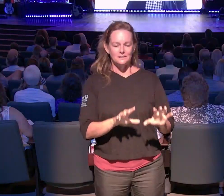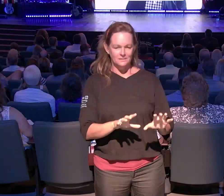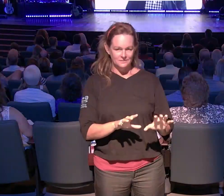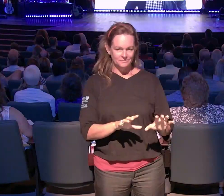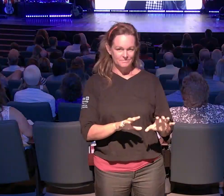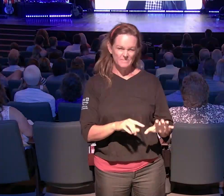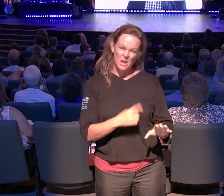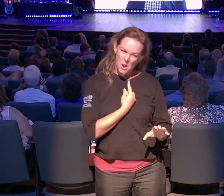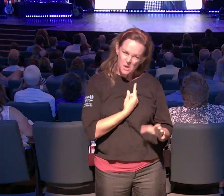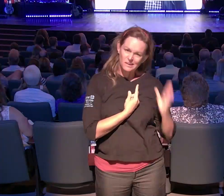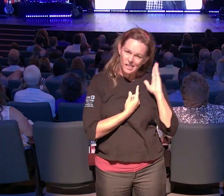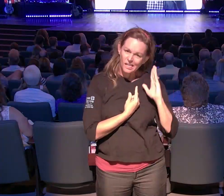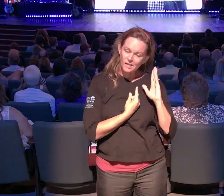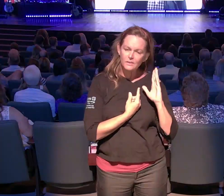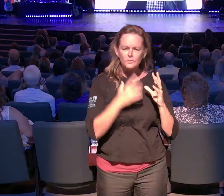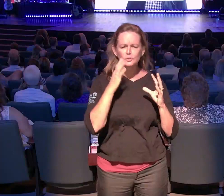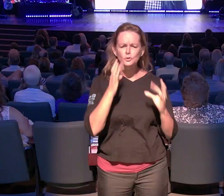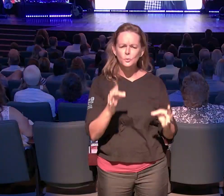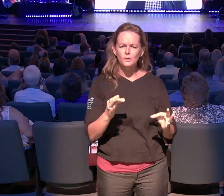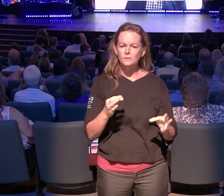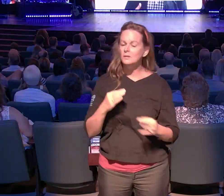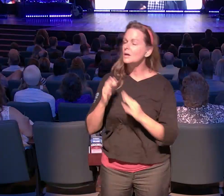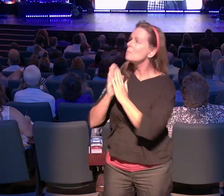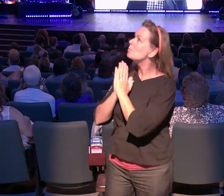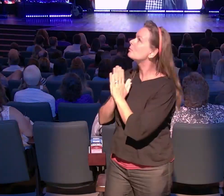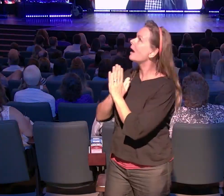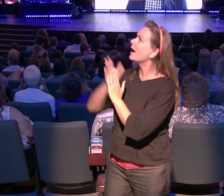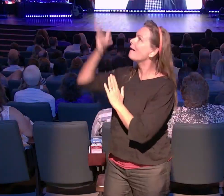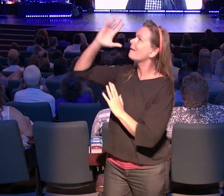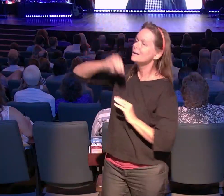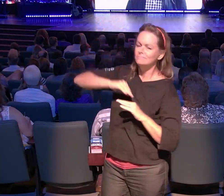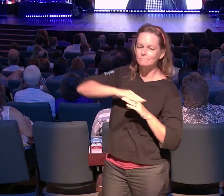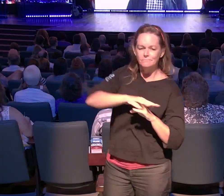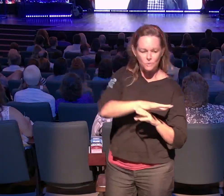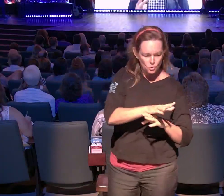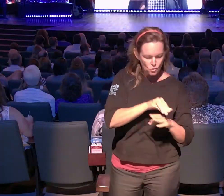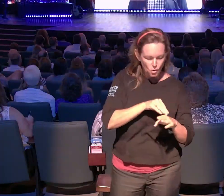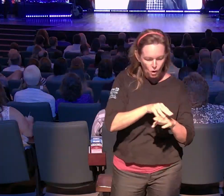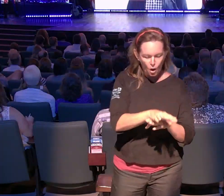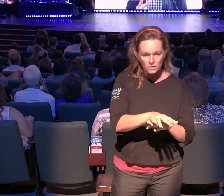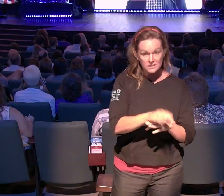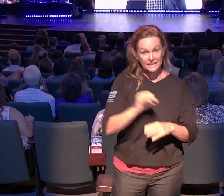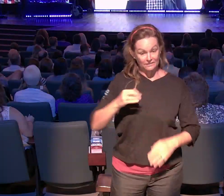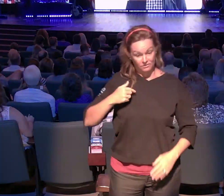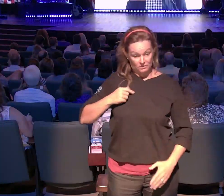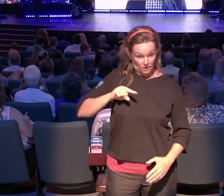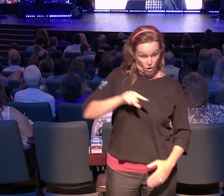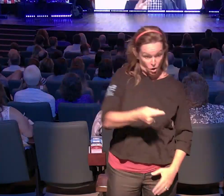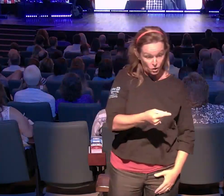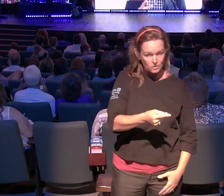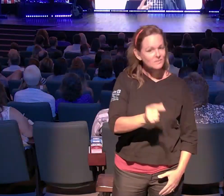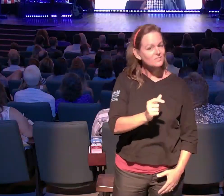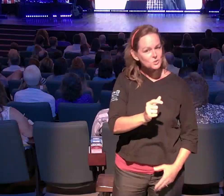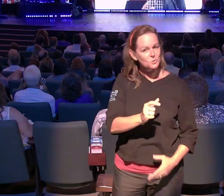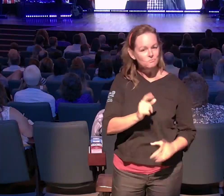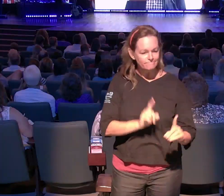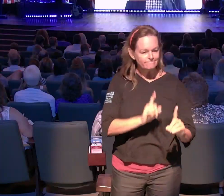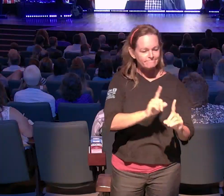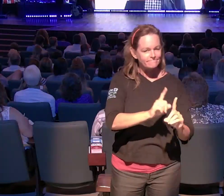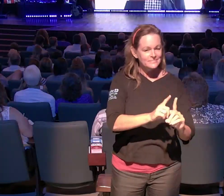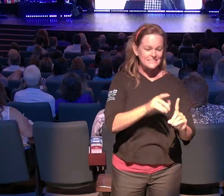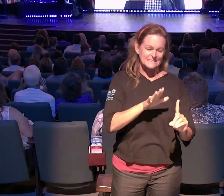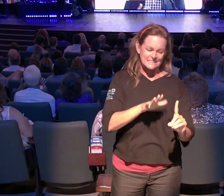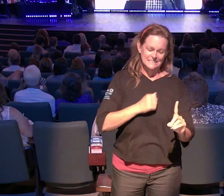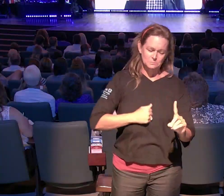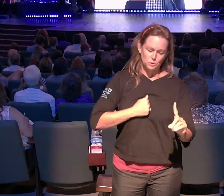hurt, you make the call. You go to them and let God use you to bring healing. And second, pray, because peacemakers